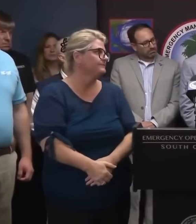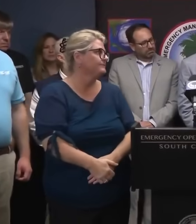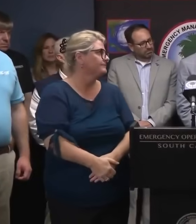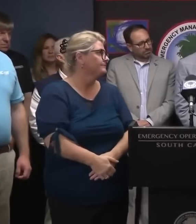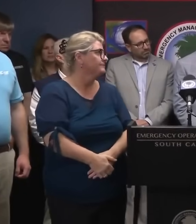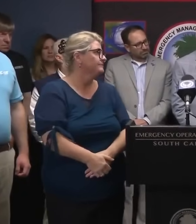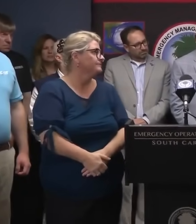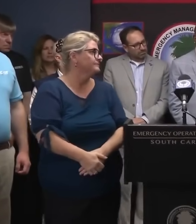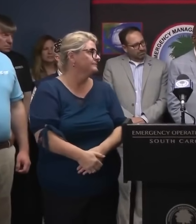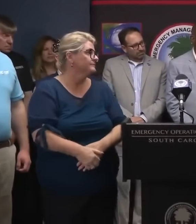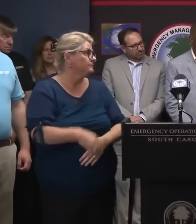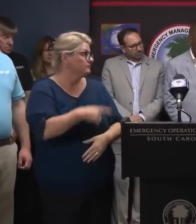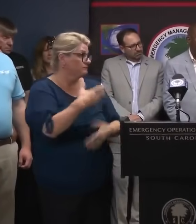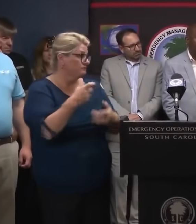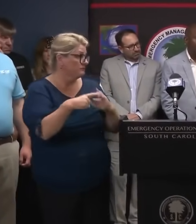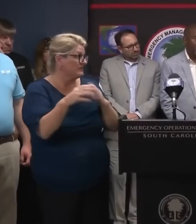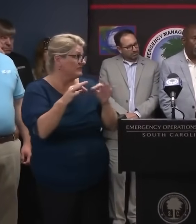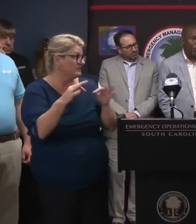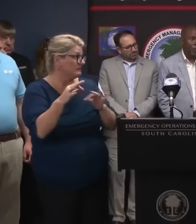Thanks,